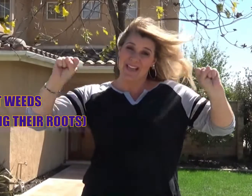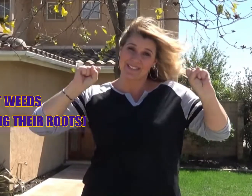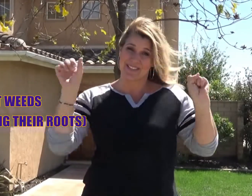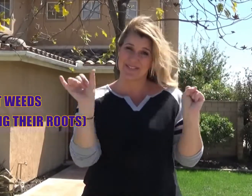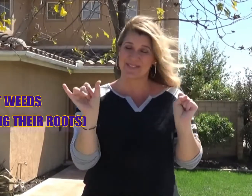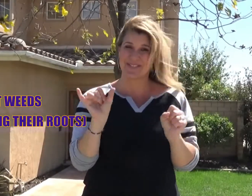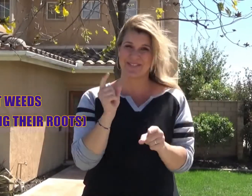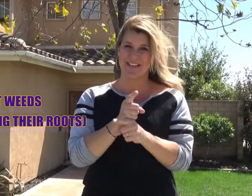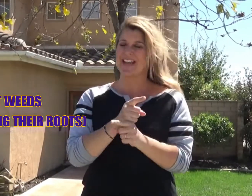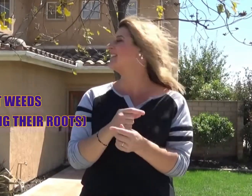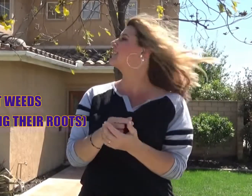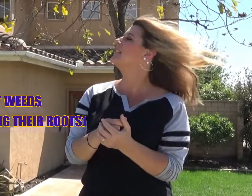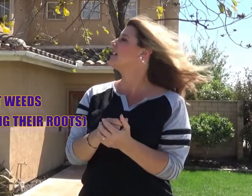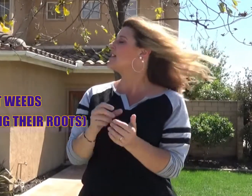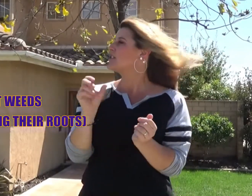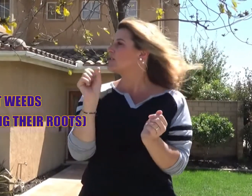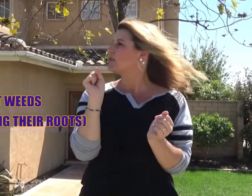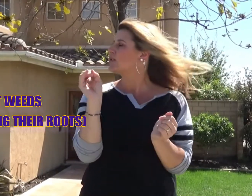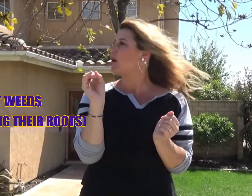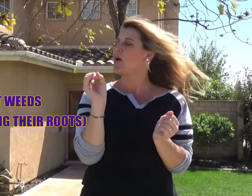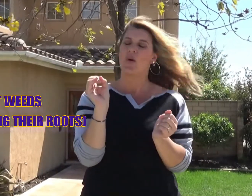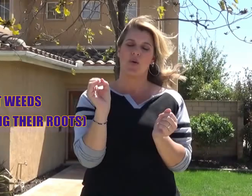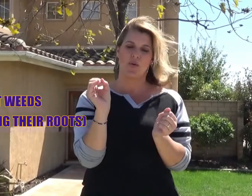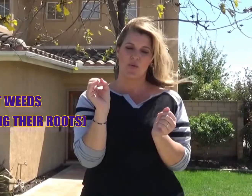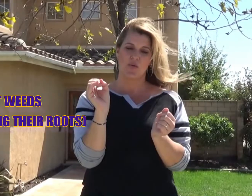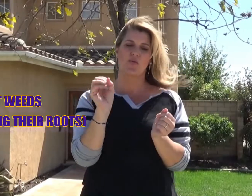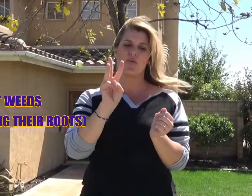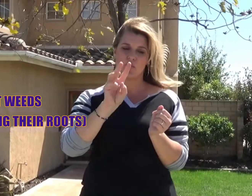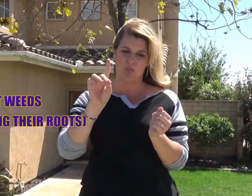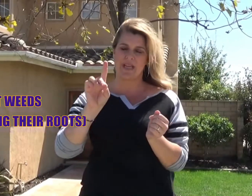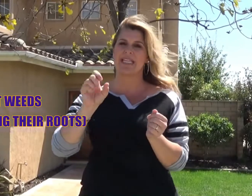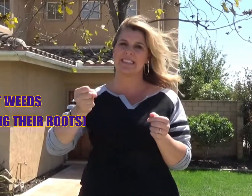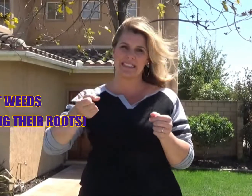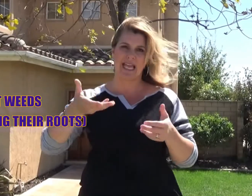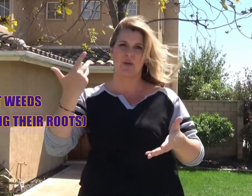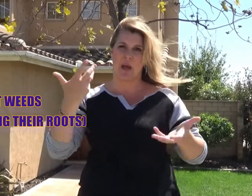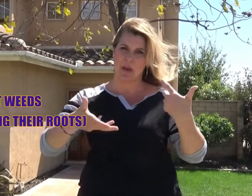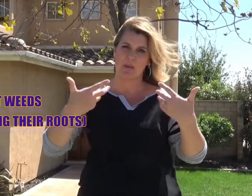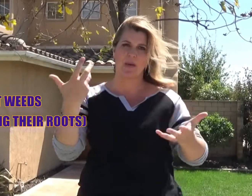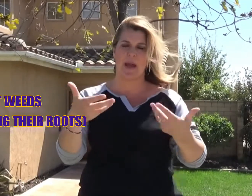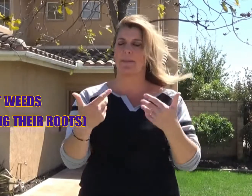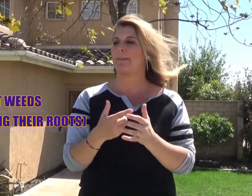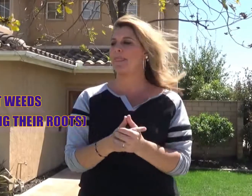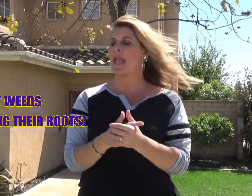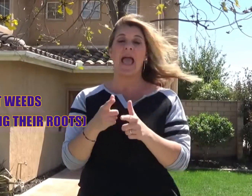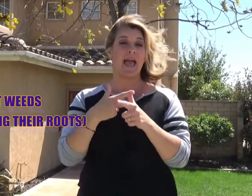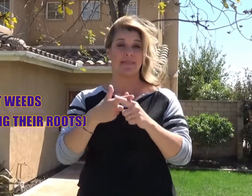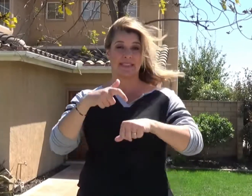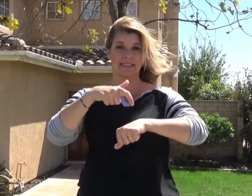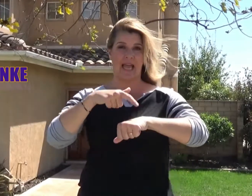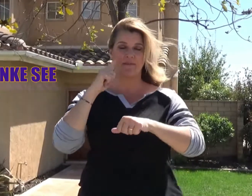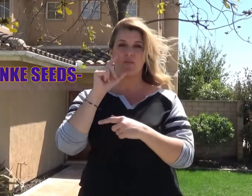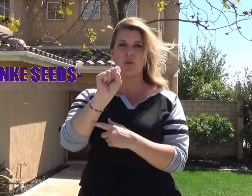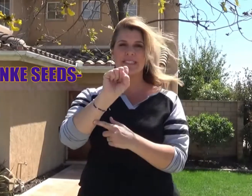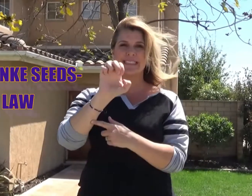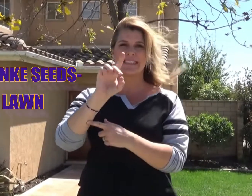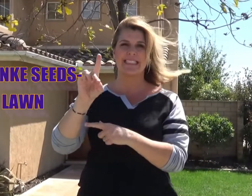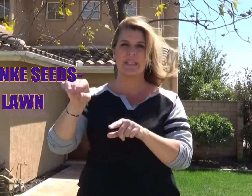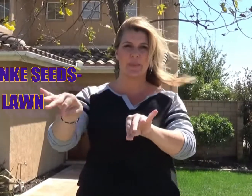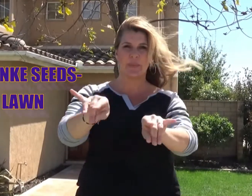right? So remember to take your weeds out. Fourth step is sprinkling in your seeds